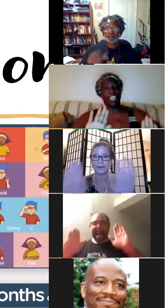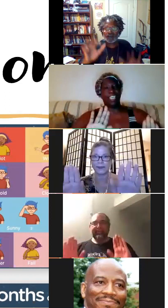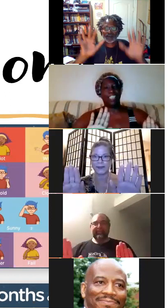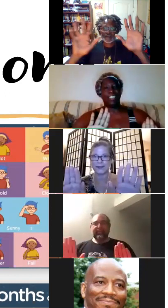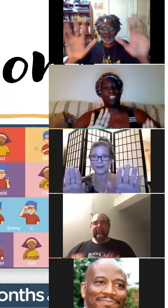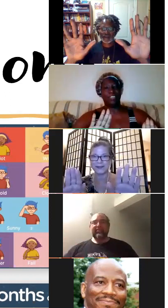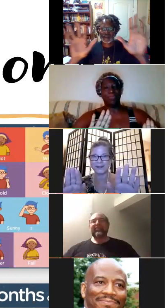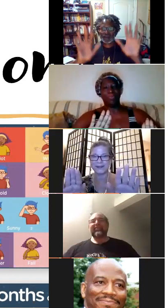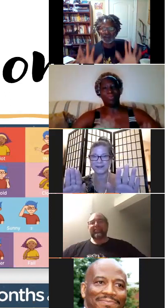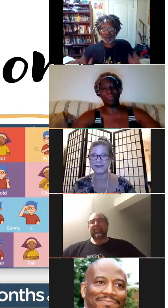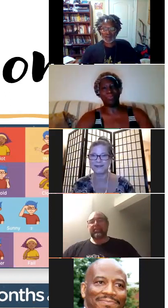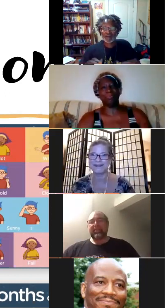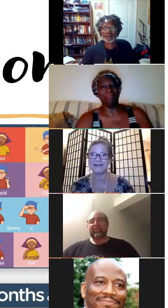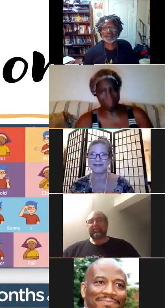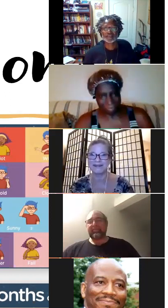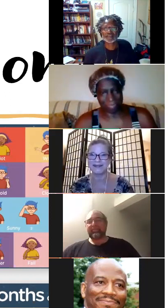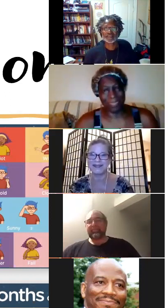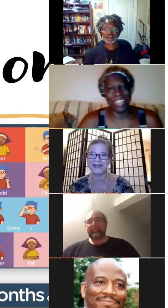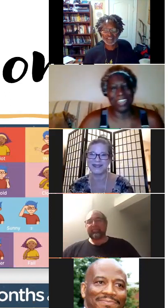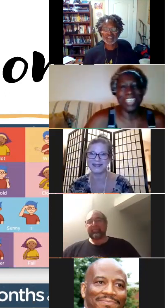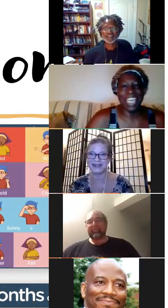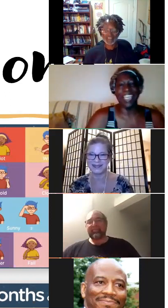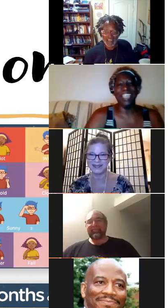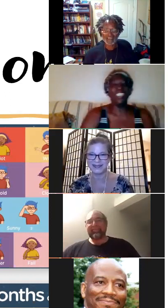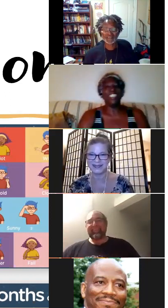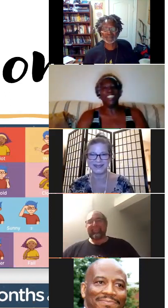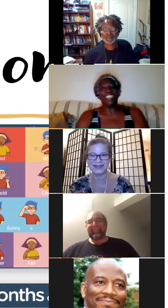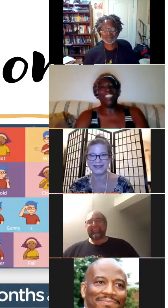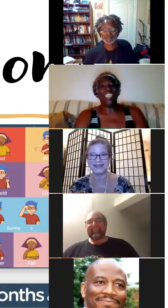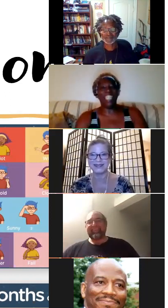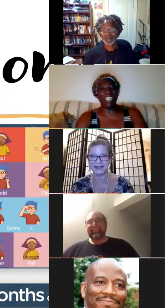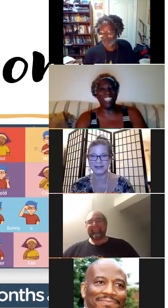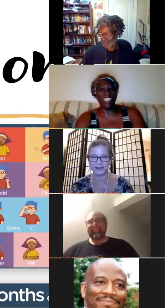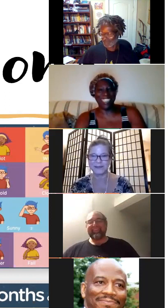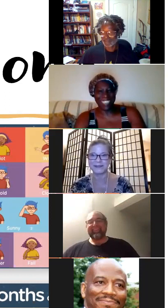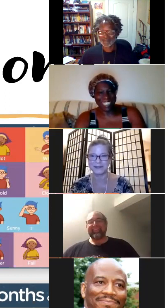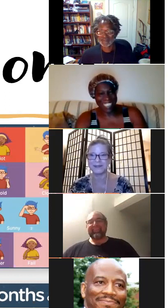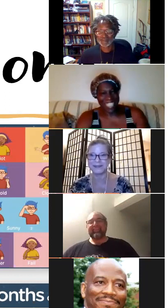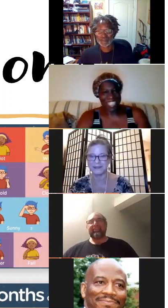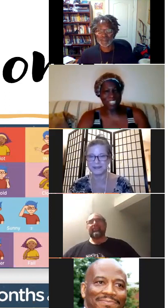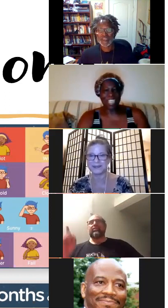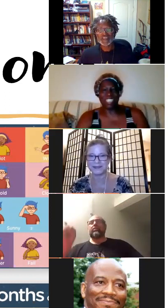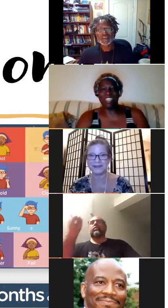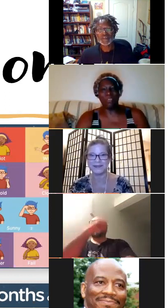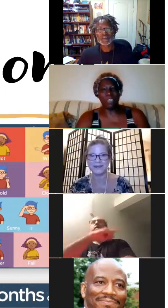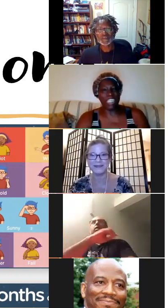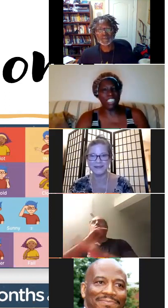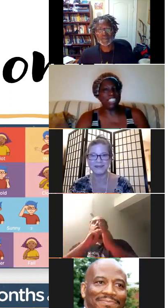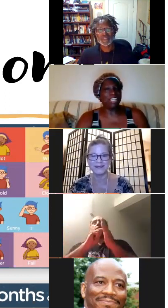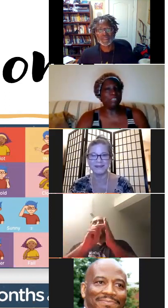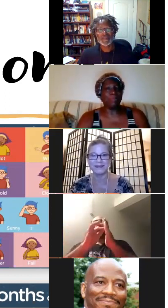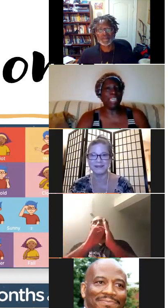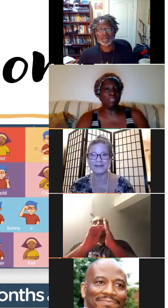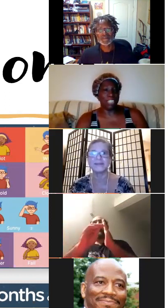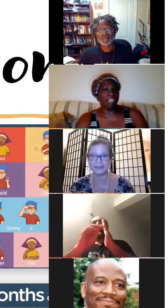Sunday. I like that. Okay. Sunday. I like that. So those were the